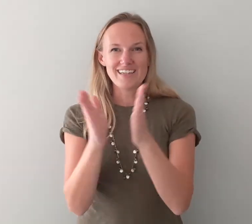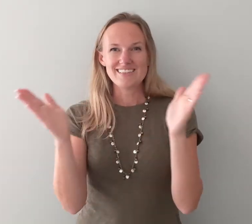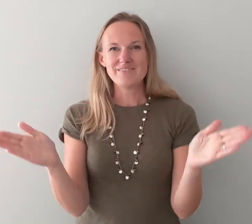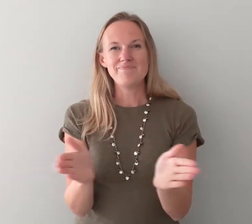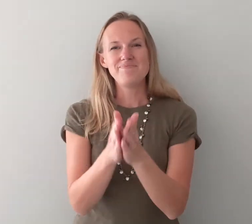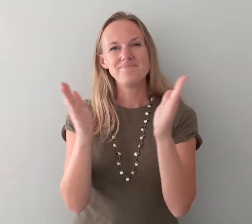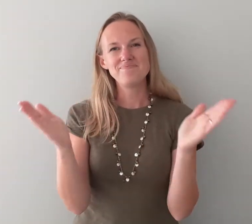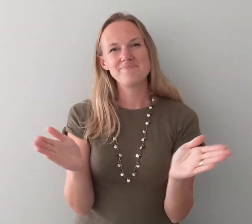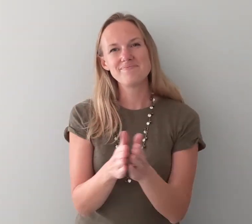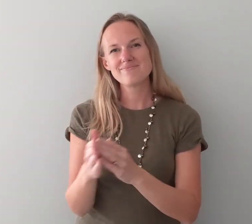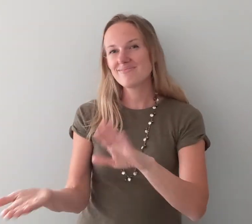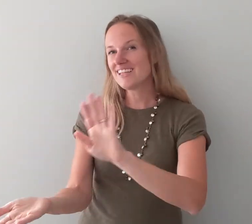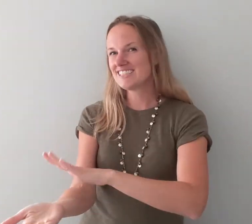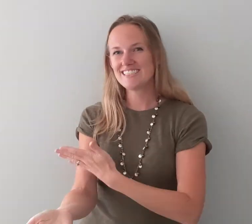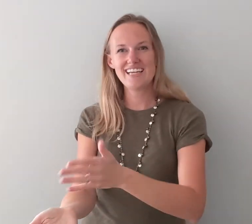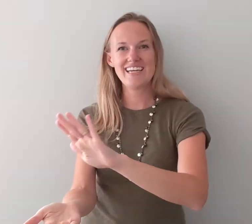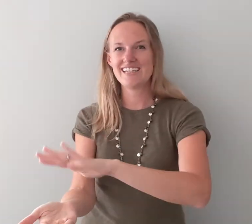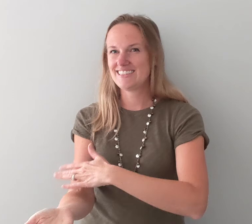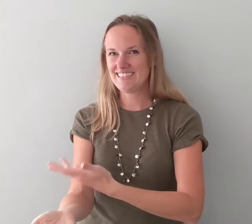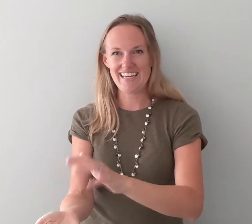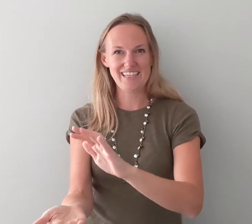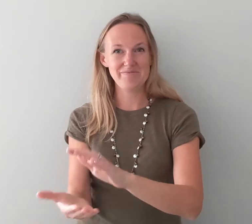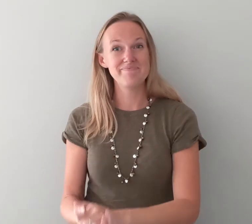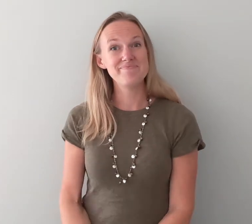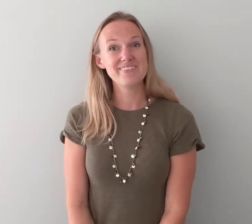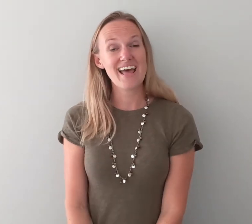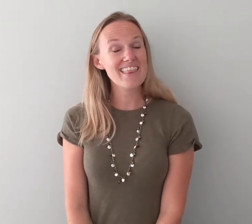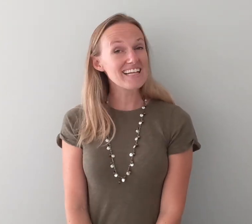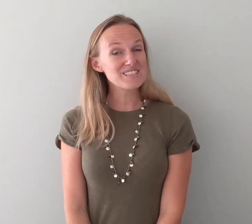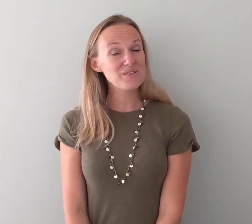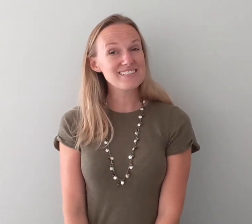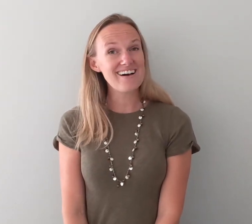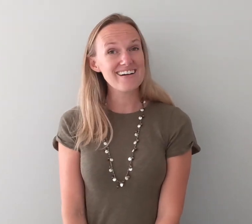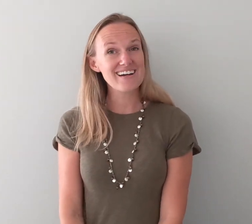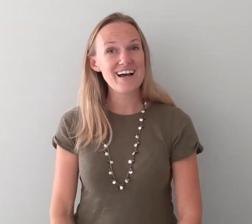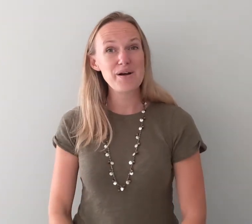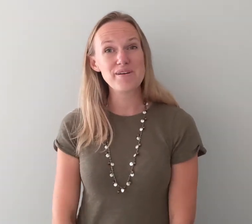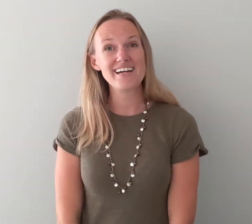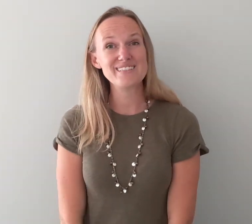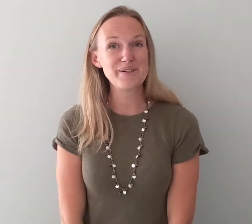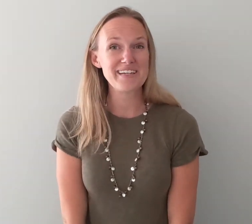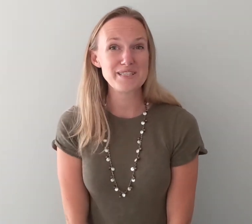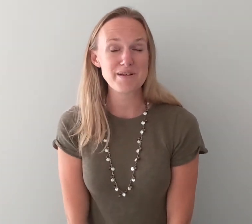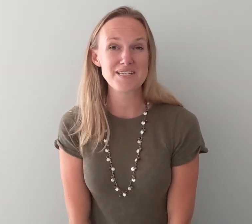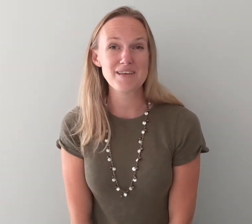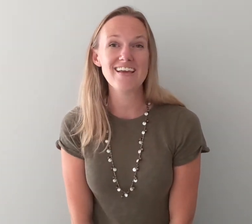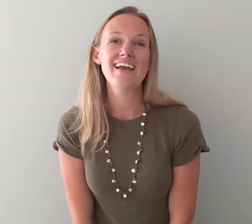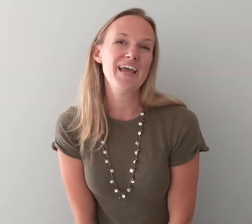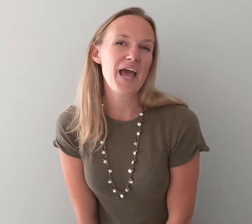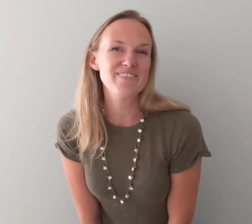praise. Sing, sing. And that's the whole song. I hope you guys enjoyed it as much as me. And when